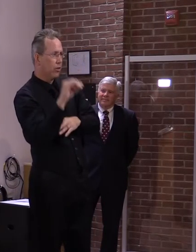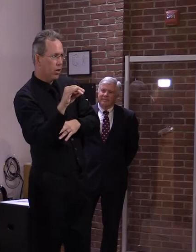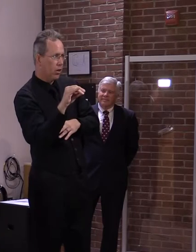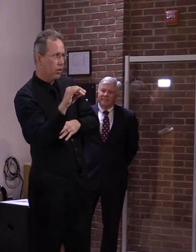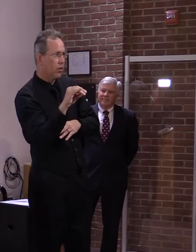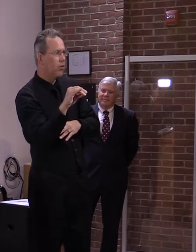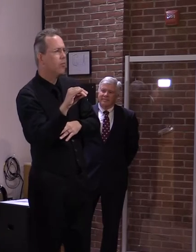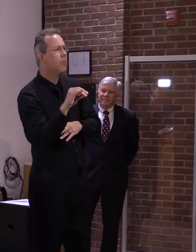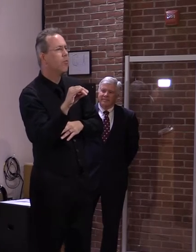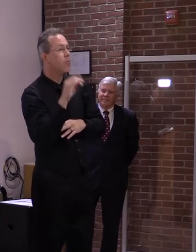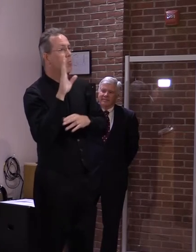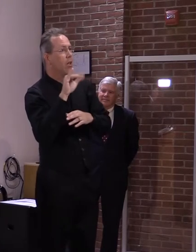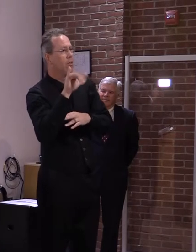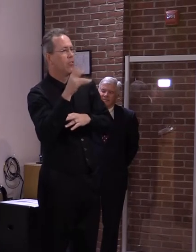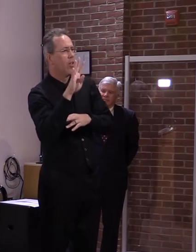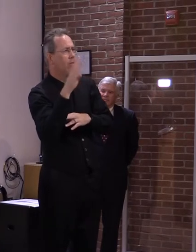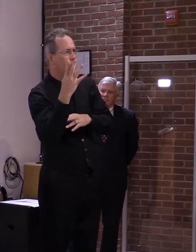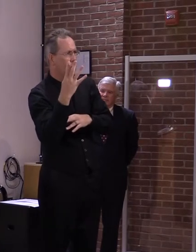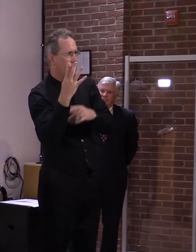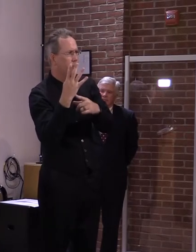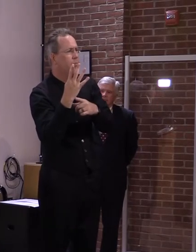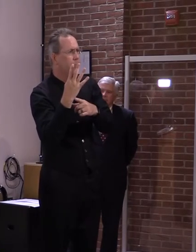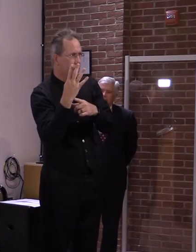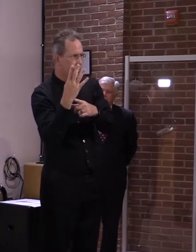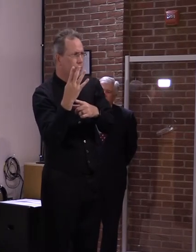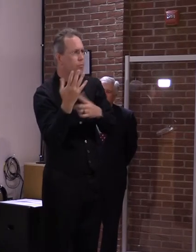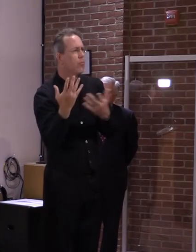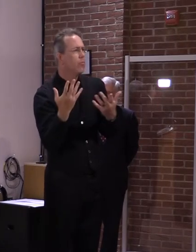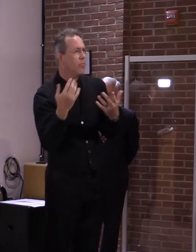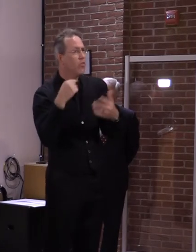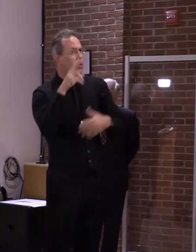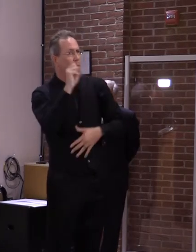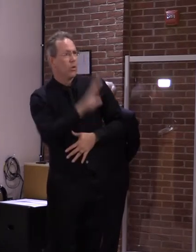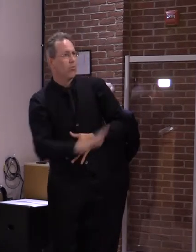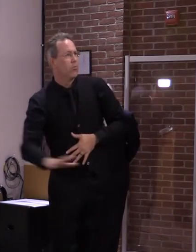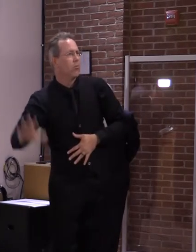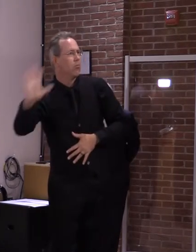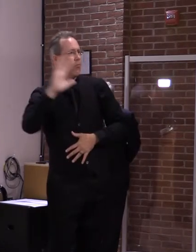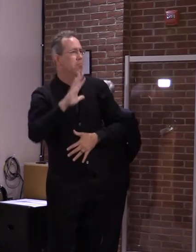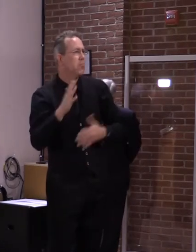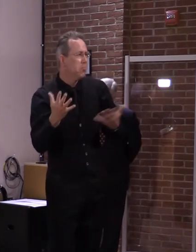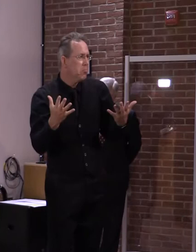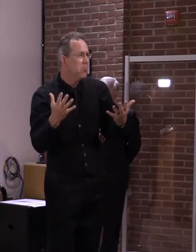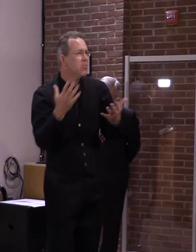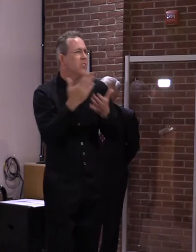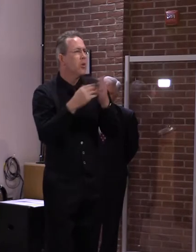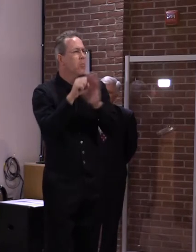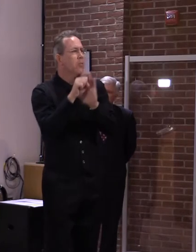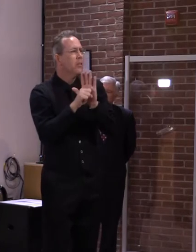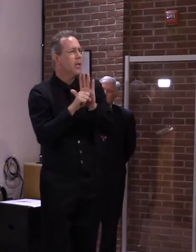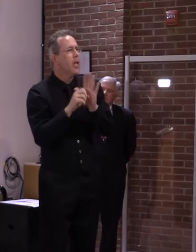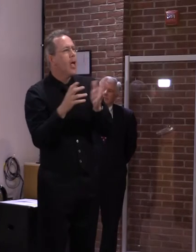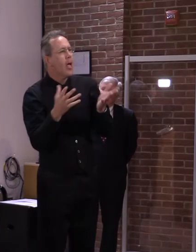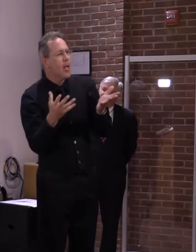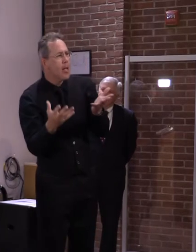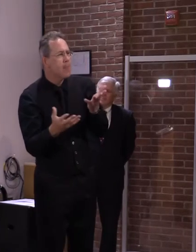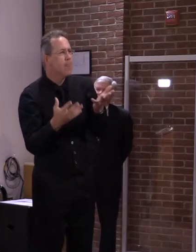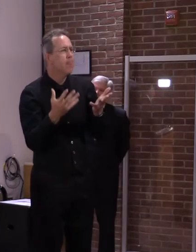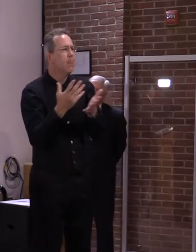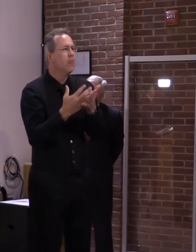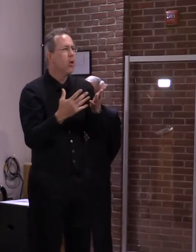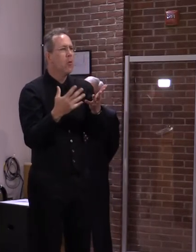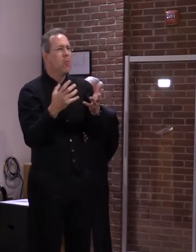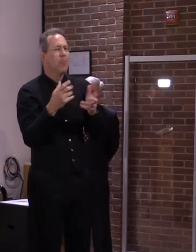we see that throughout. I mean, we have a lot to be thankful for here in Vermont. I mean, we, again, hitting this